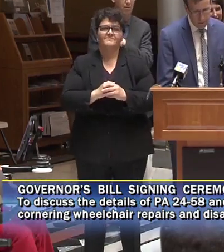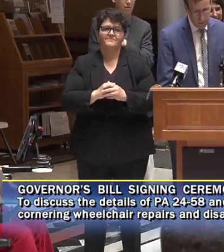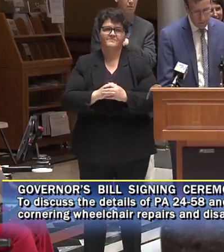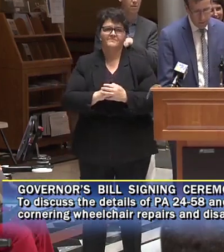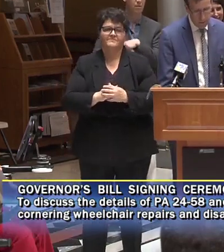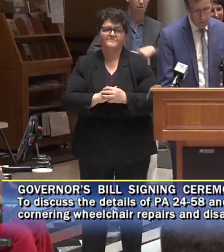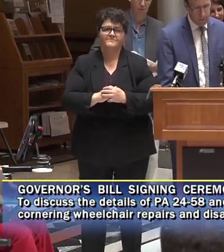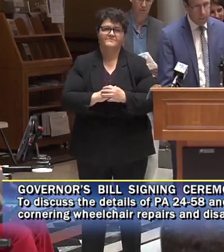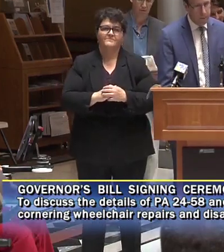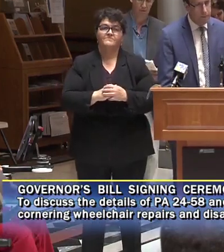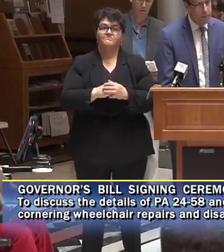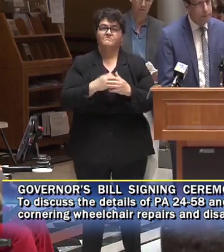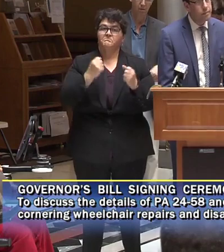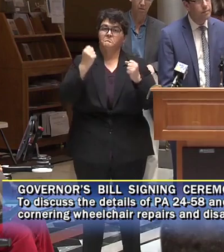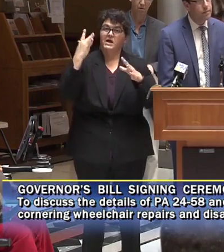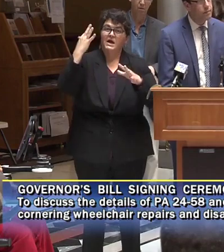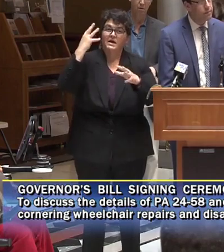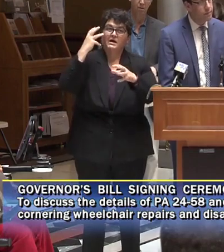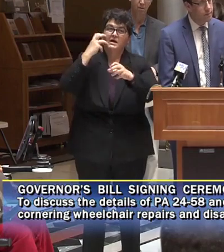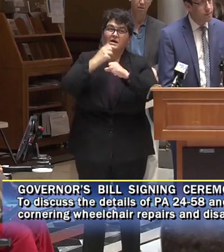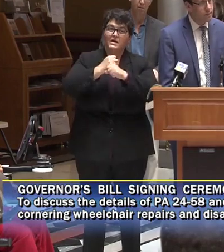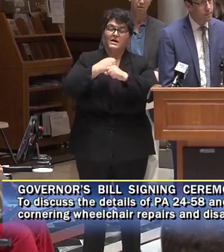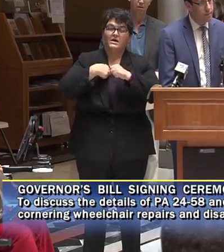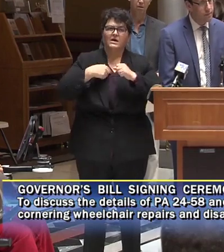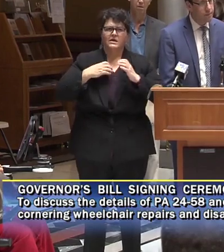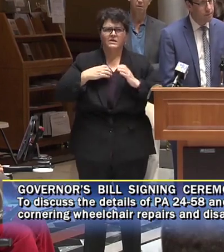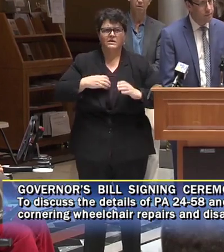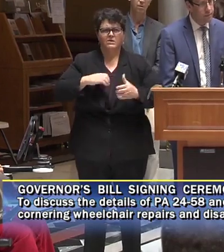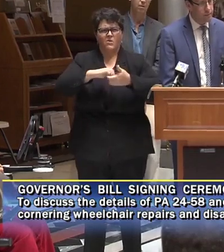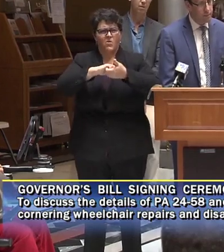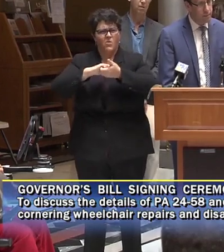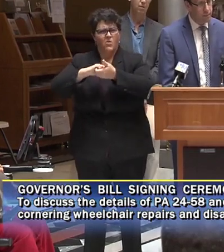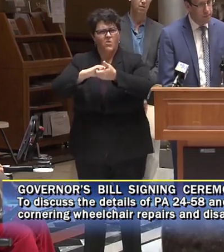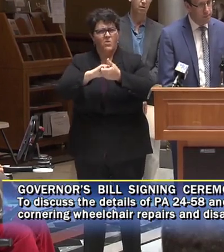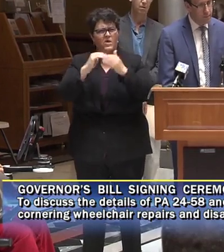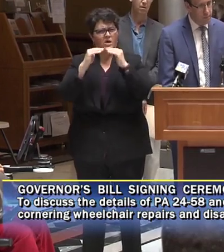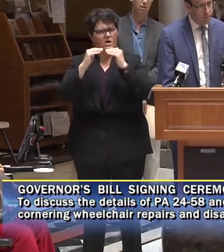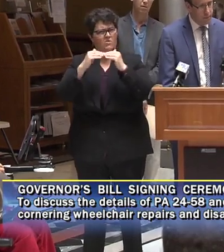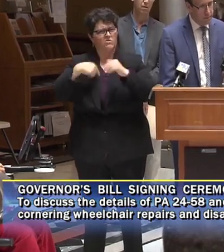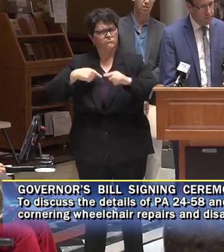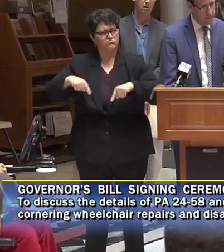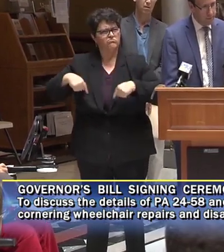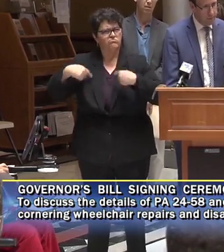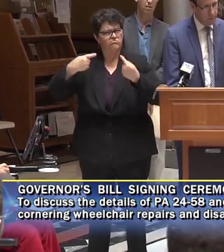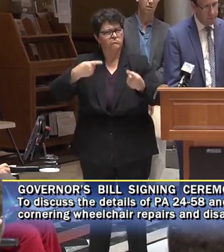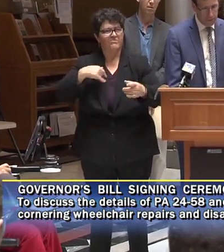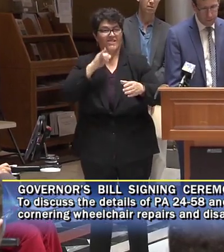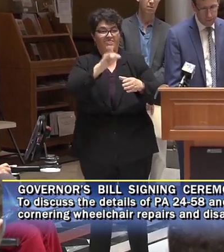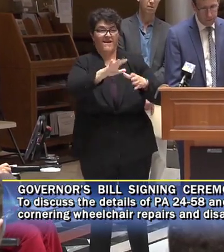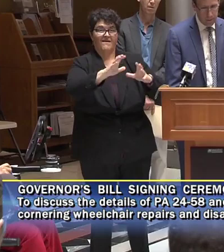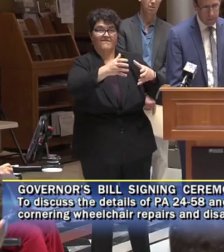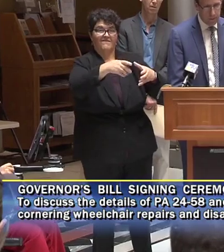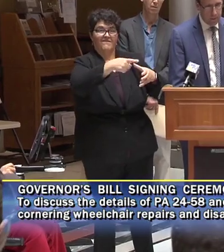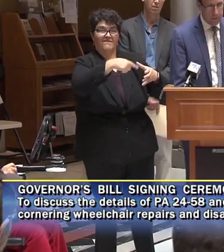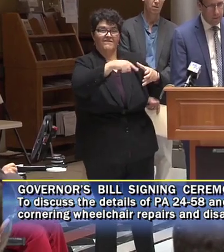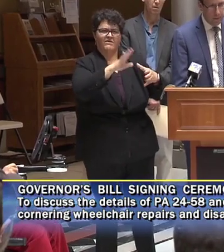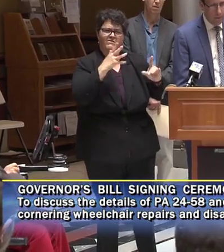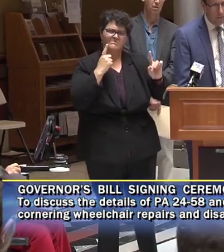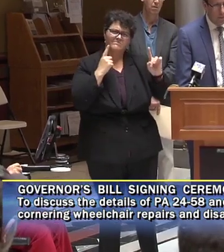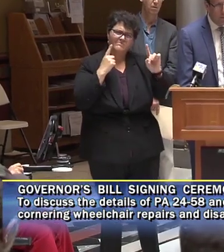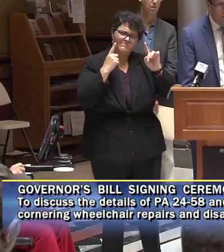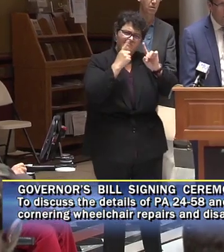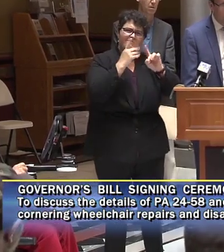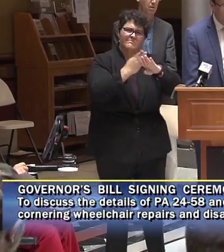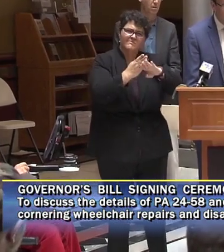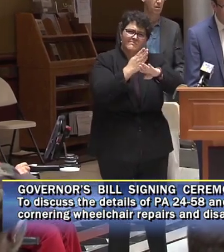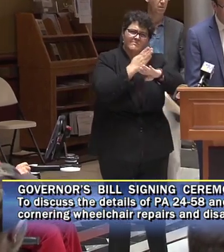For years, the Citizens Coalition for Equal Access has been working on ensuring better medical treatment for people